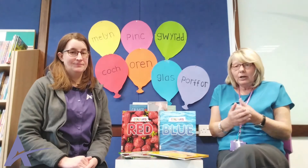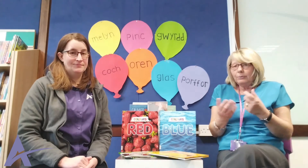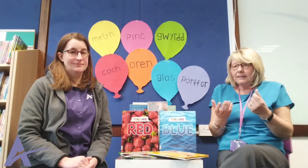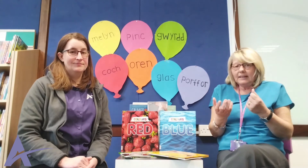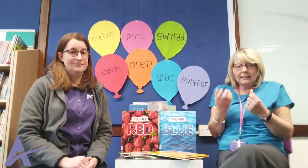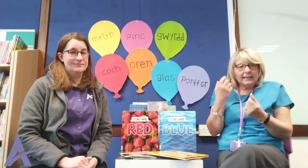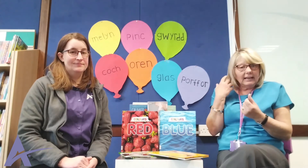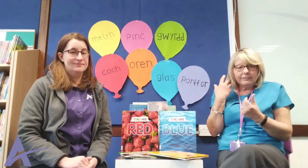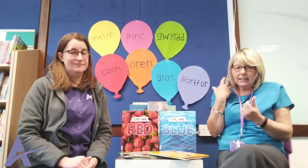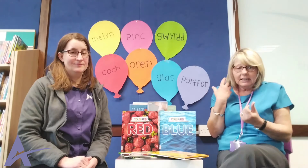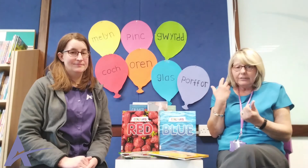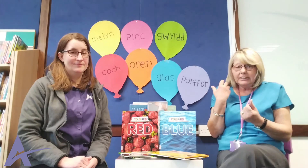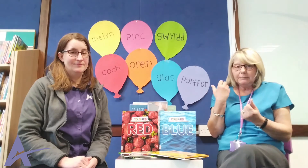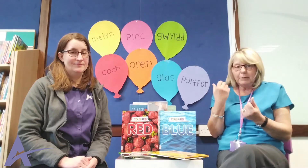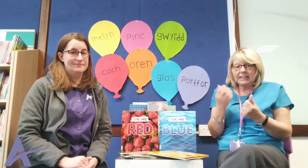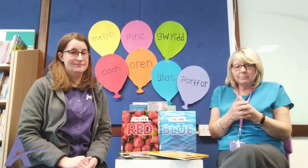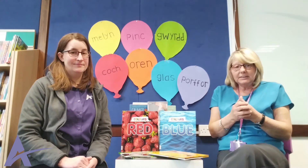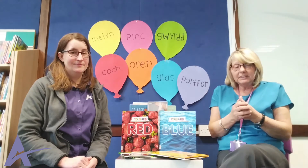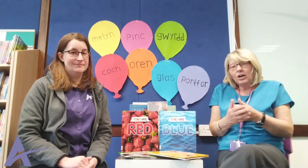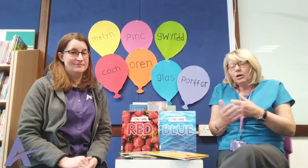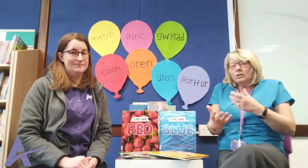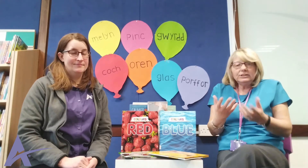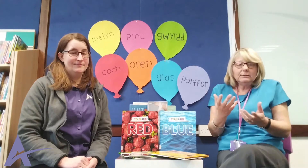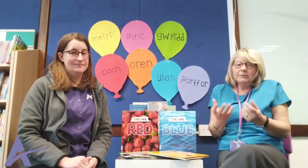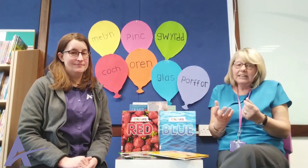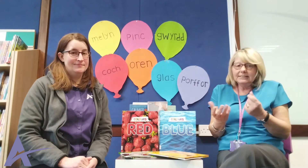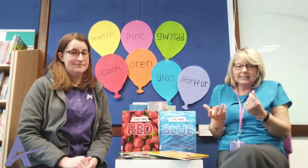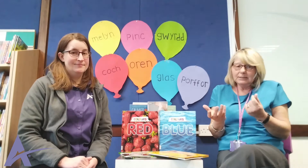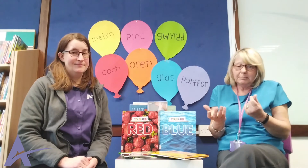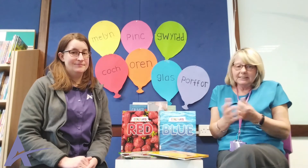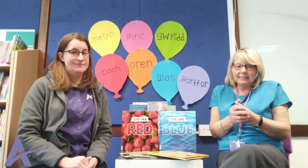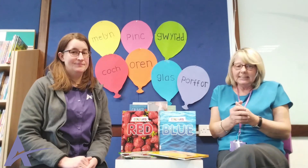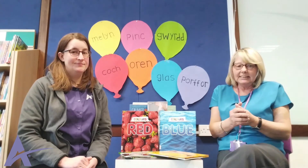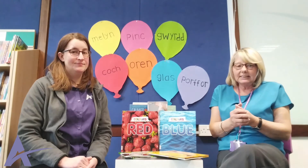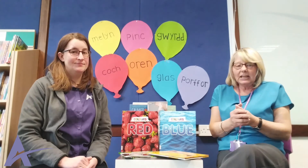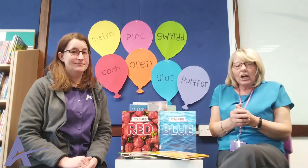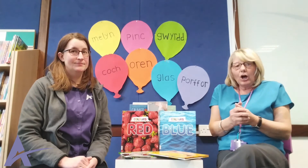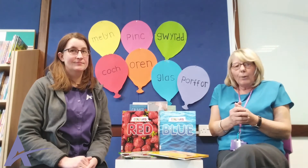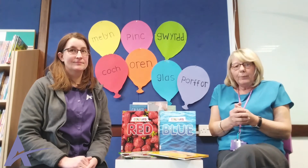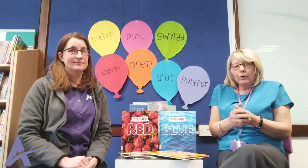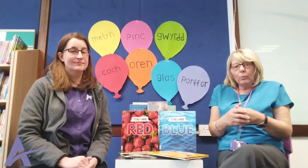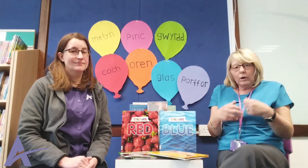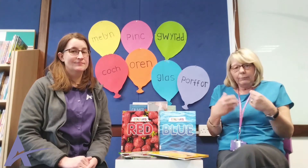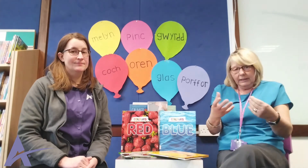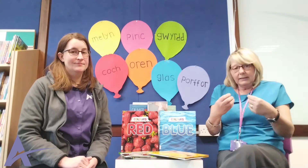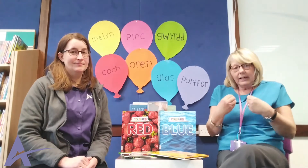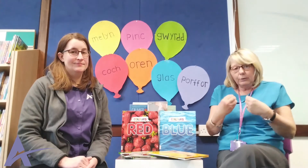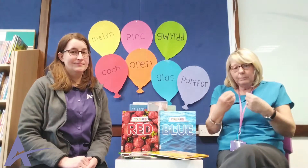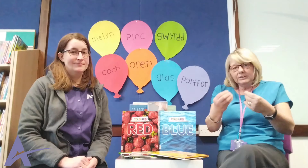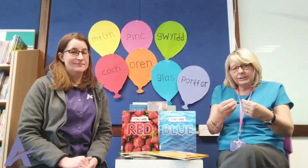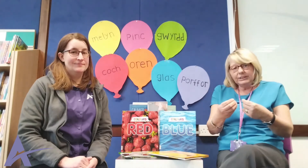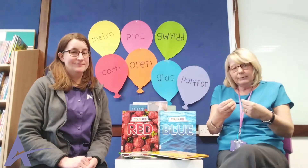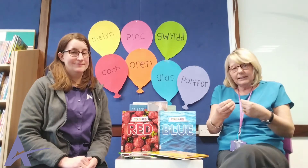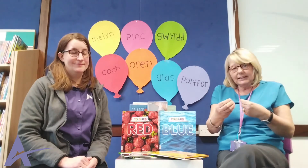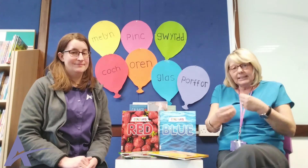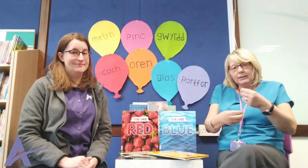whether they have a hearing impediment or some learning disabilities. But what we're hoping to do is help